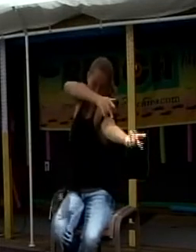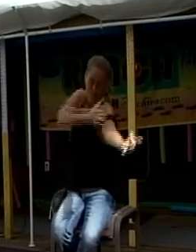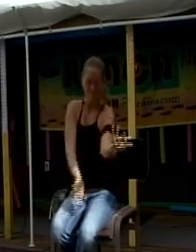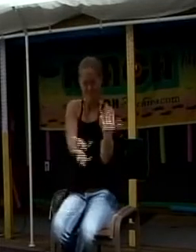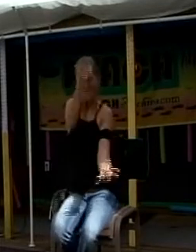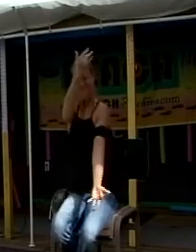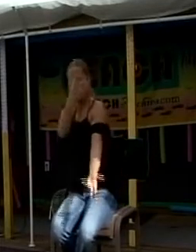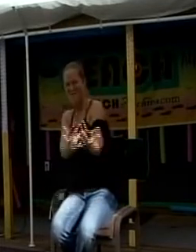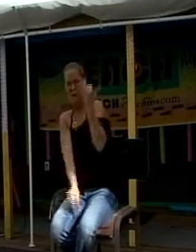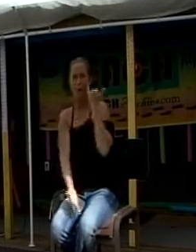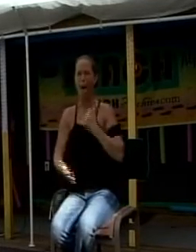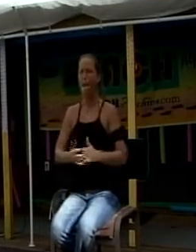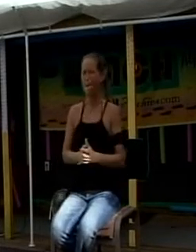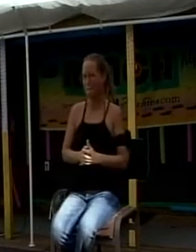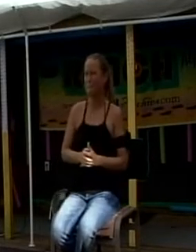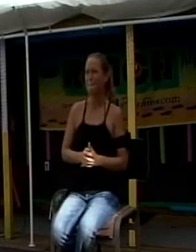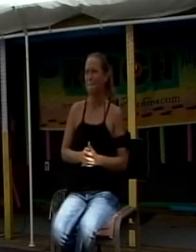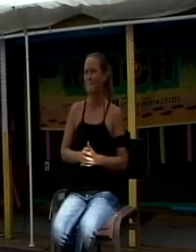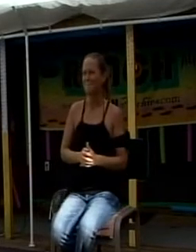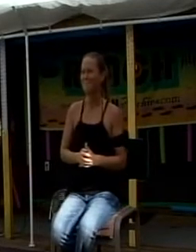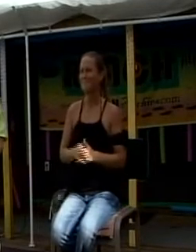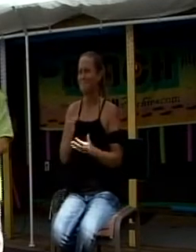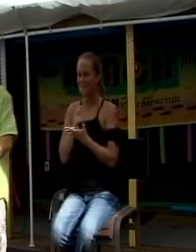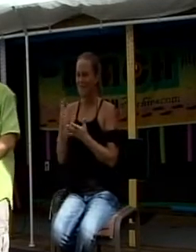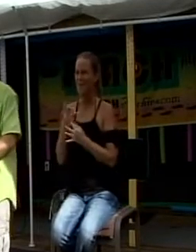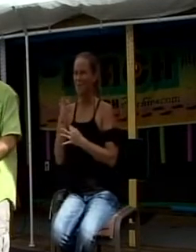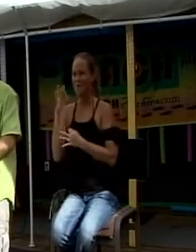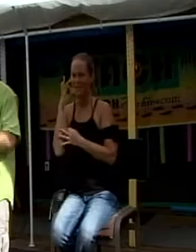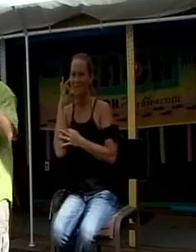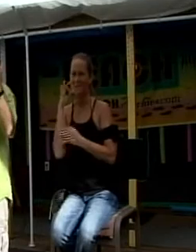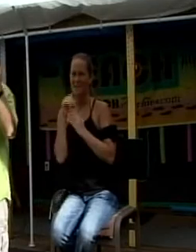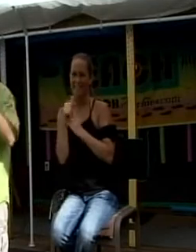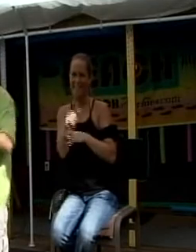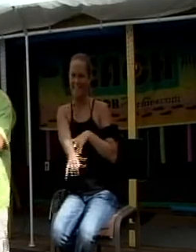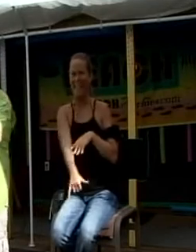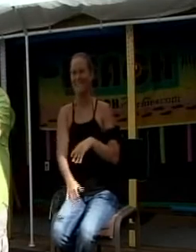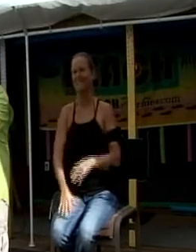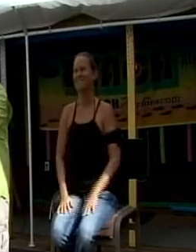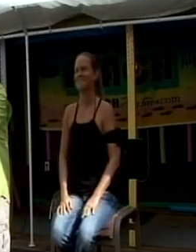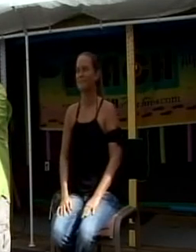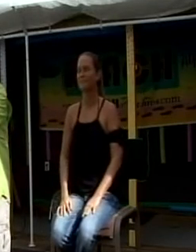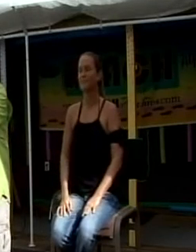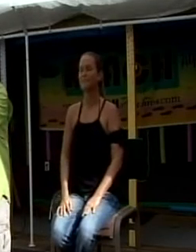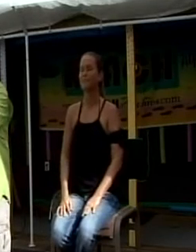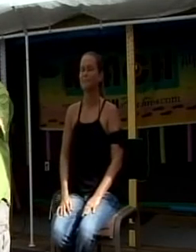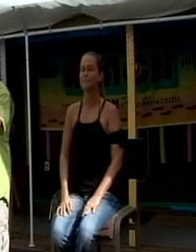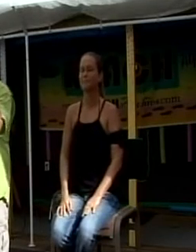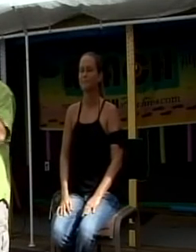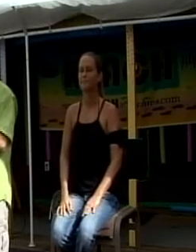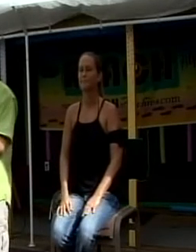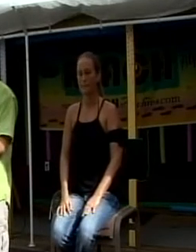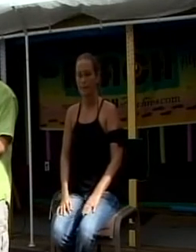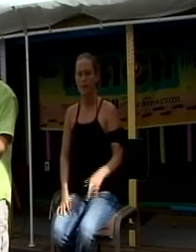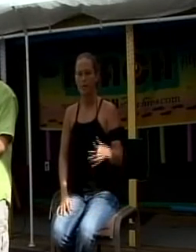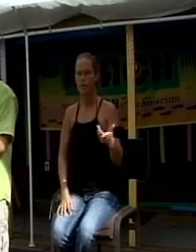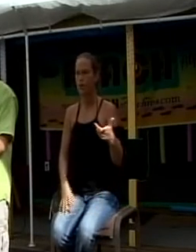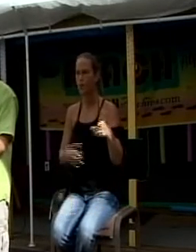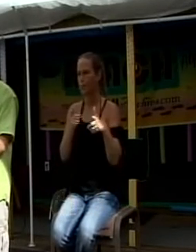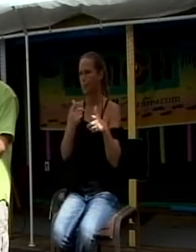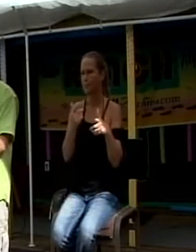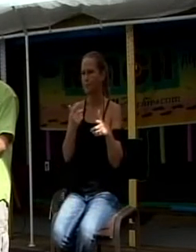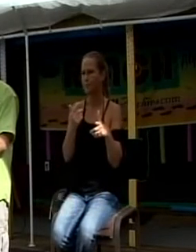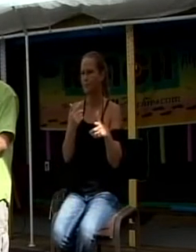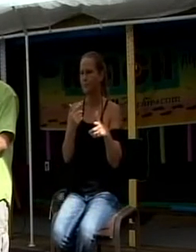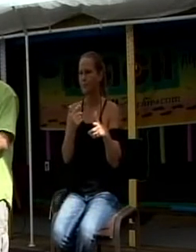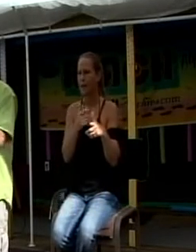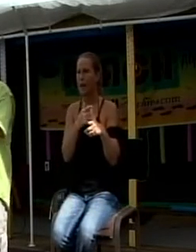submitting, being filled. See, that's the other part. Be filled with the Spirit. And being filled sounds